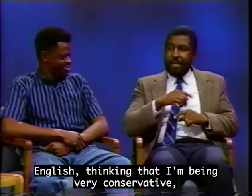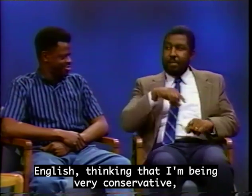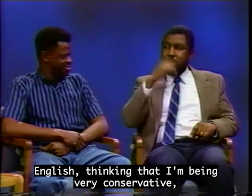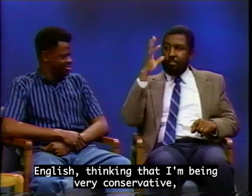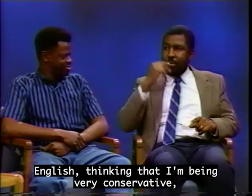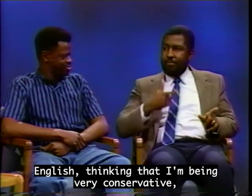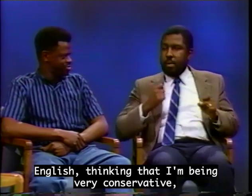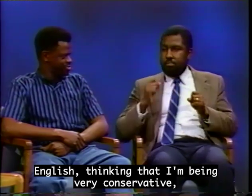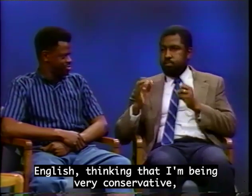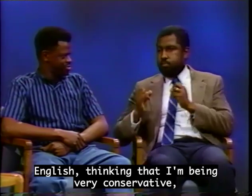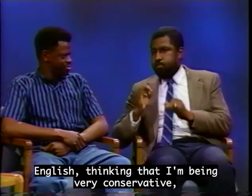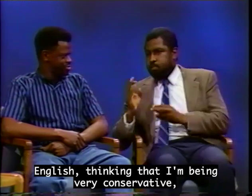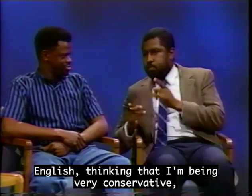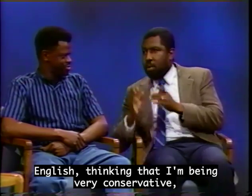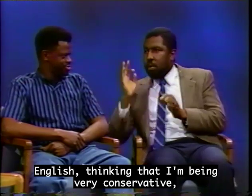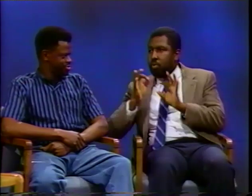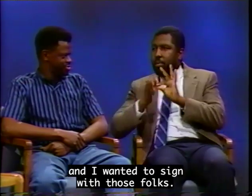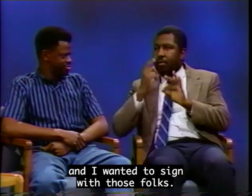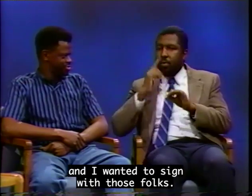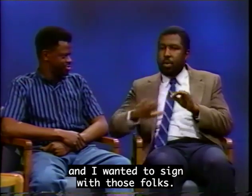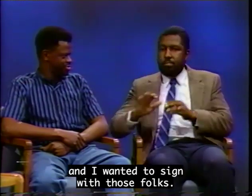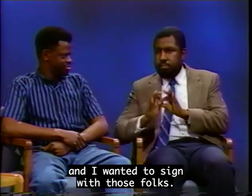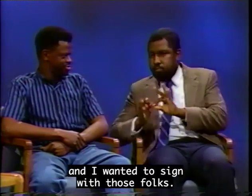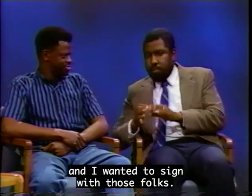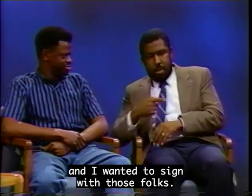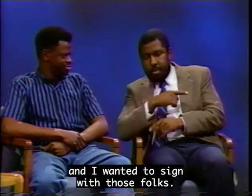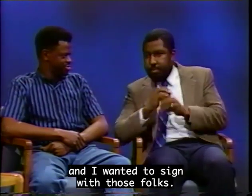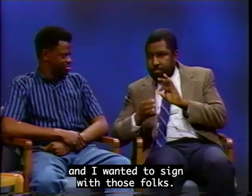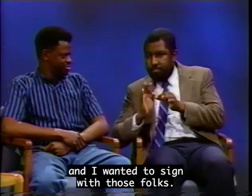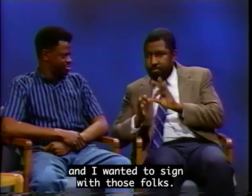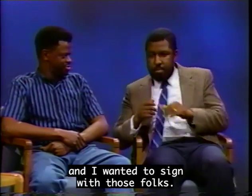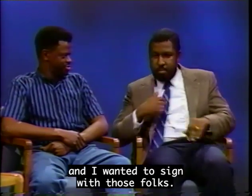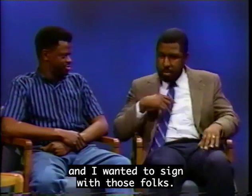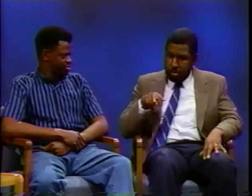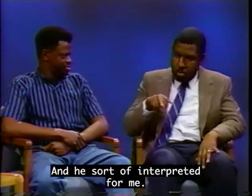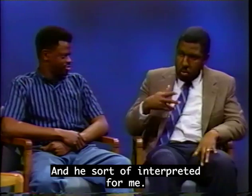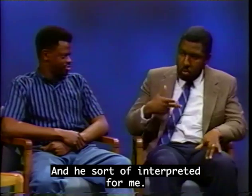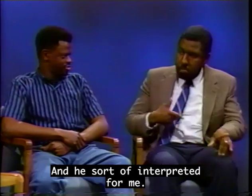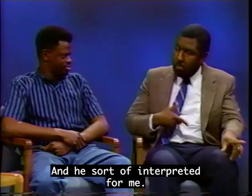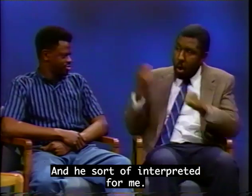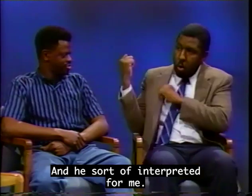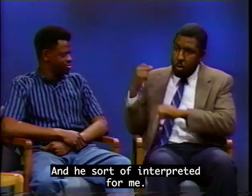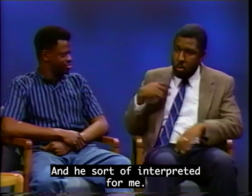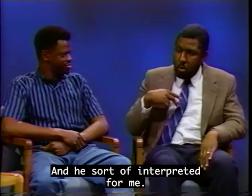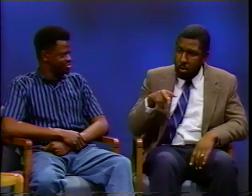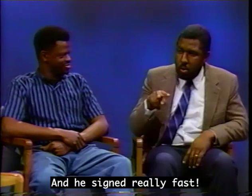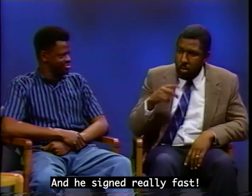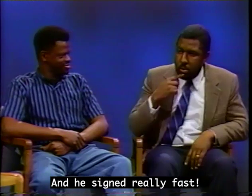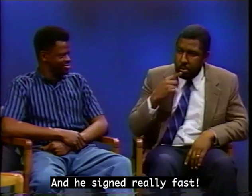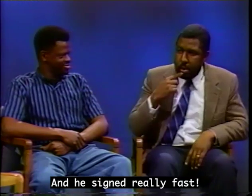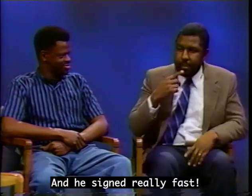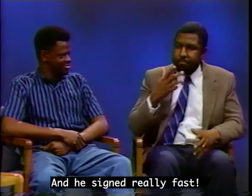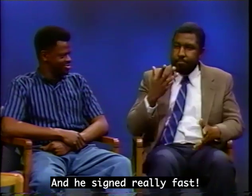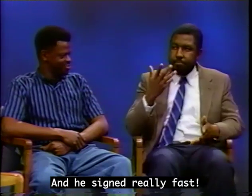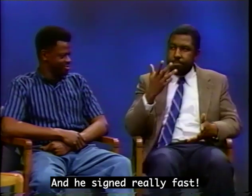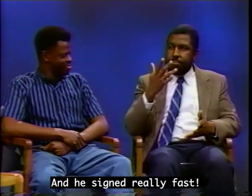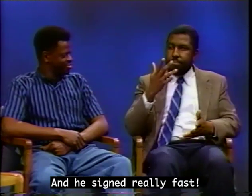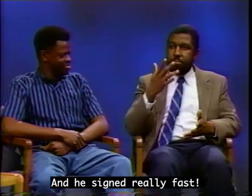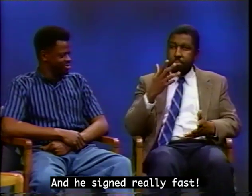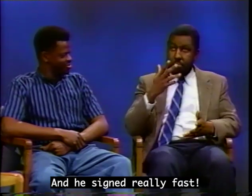really thinking that I'm being very conservative, and I wanted to sign with those folks. And he sort of interpreted for me, and he talked, signed really